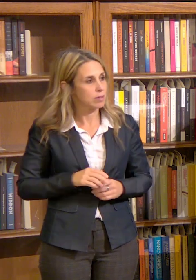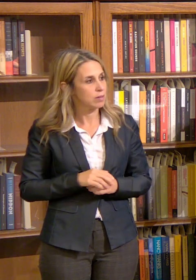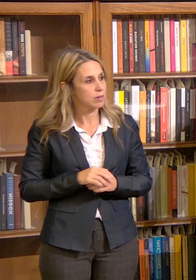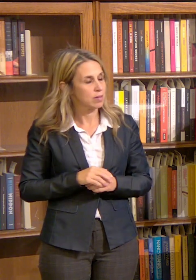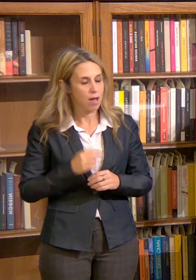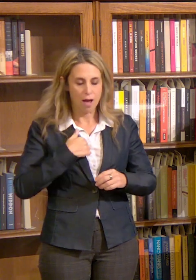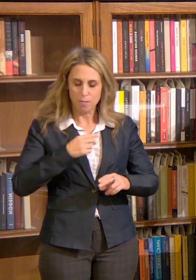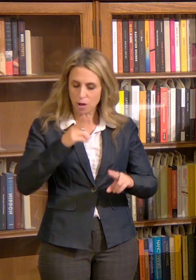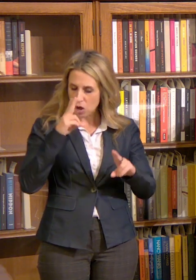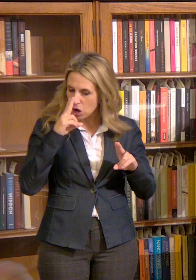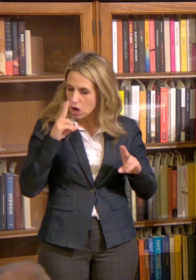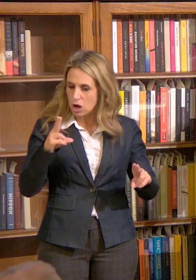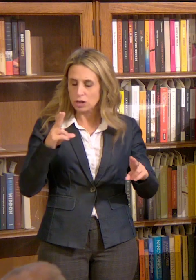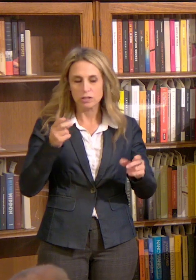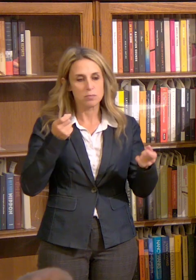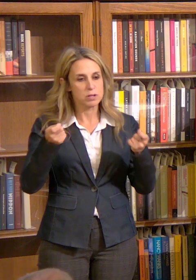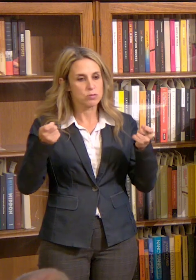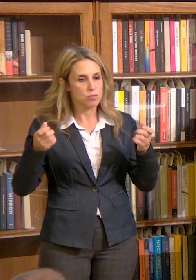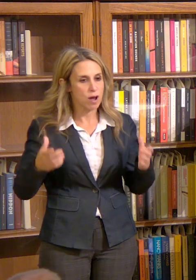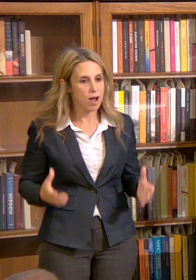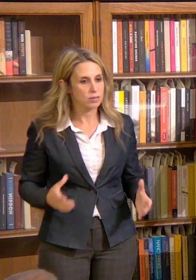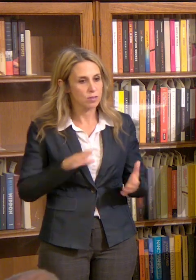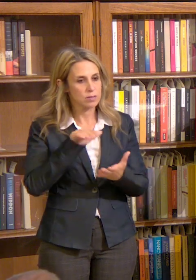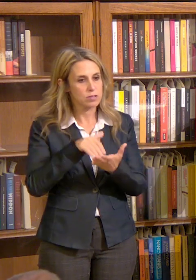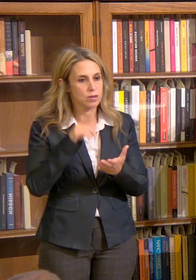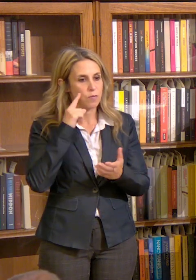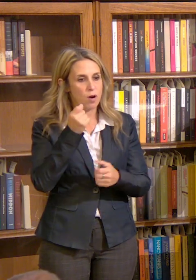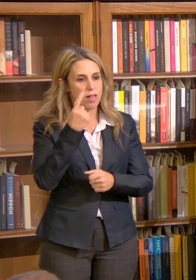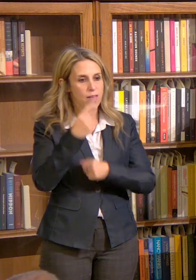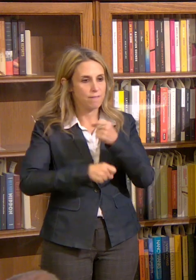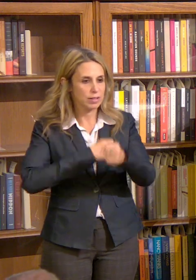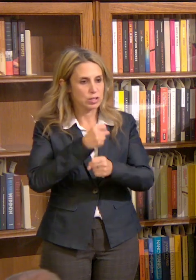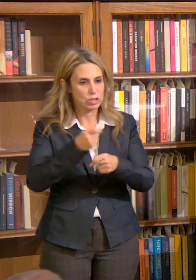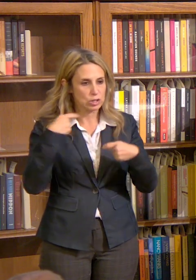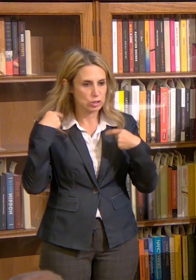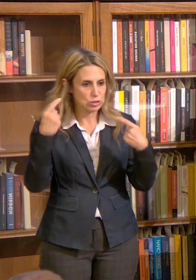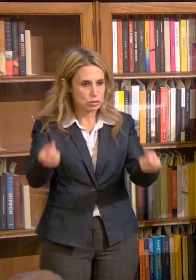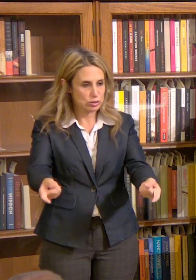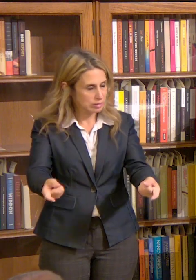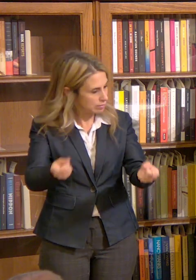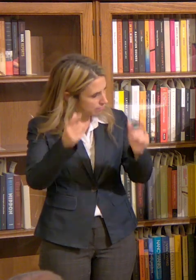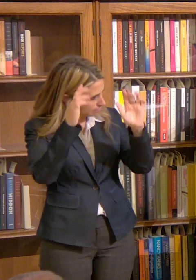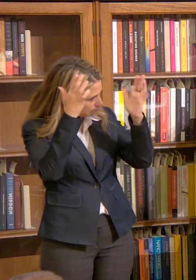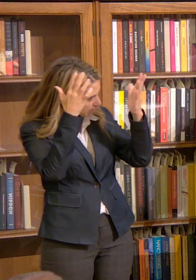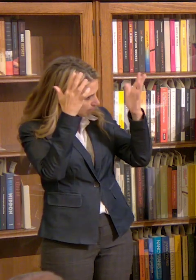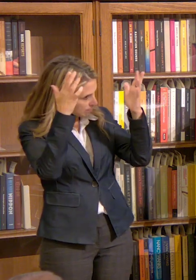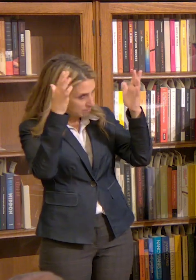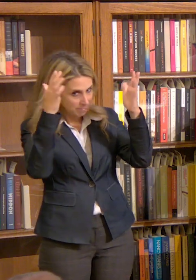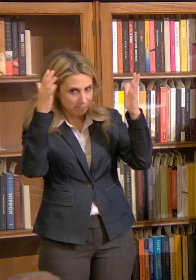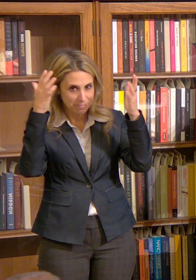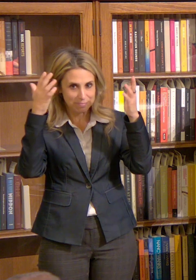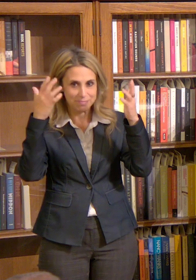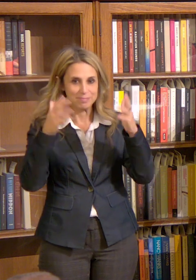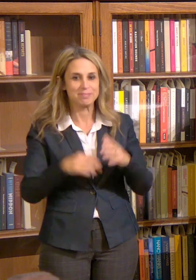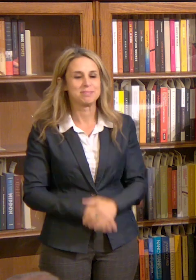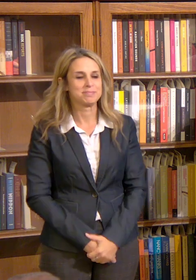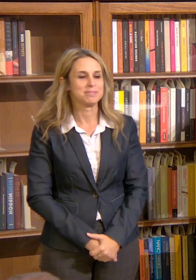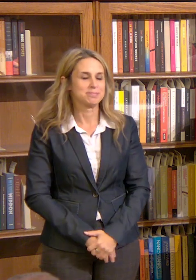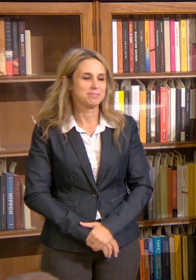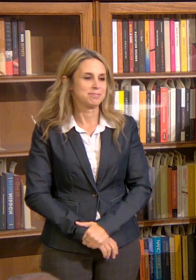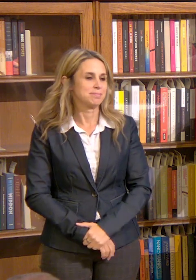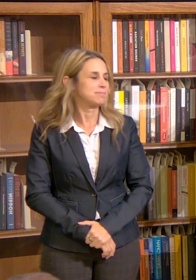honored to be the director of the center for 11 years now and